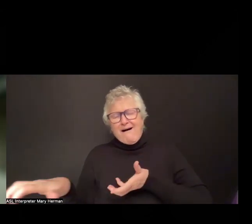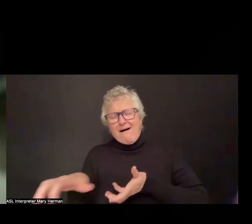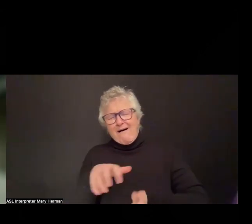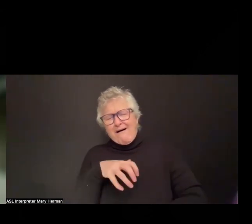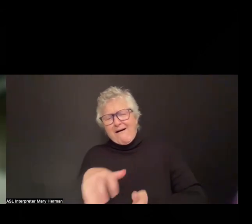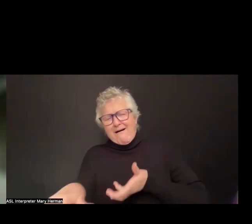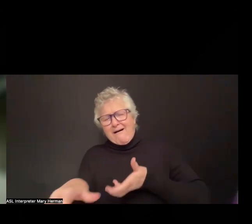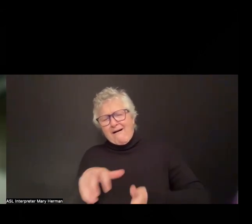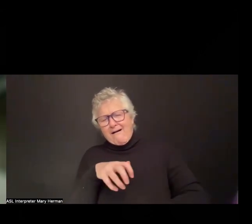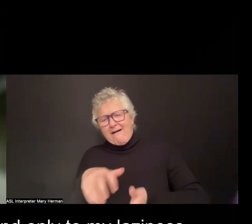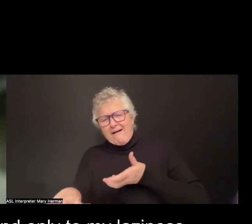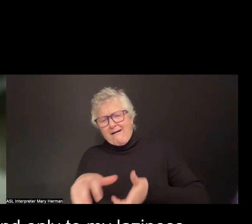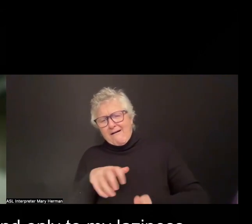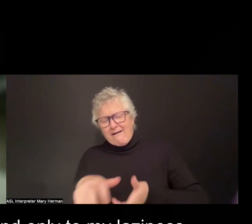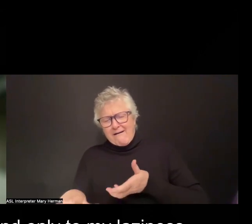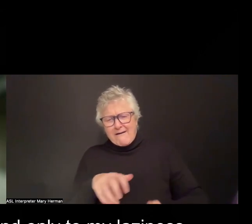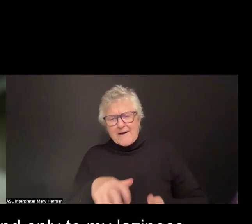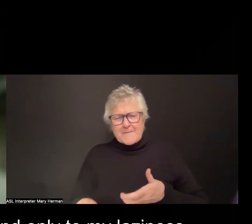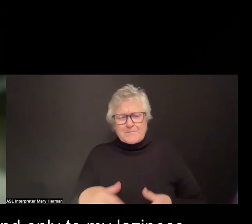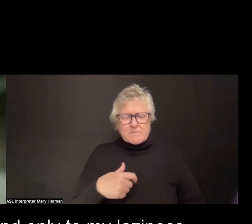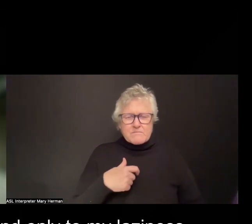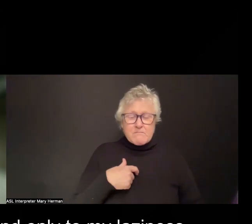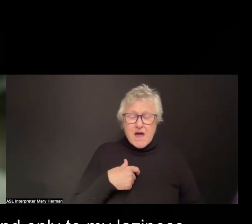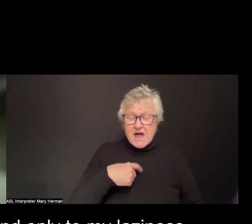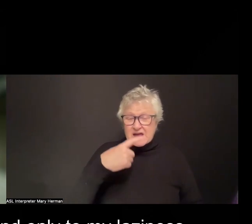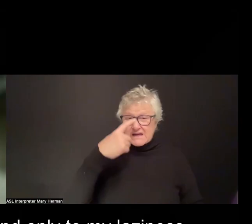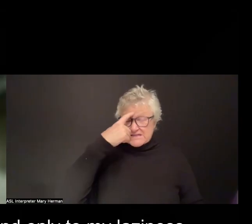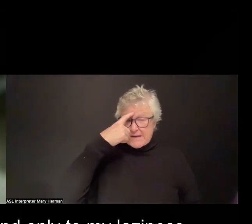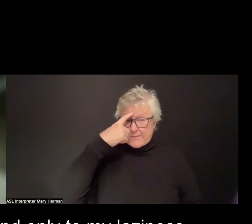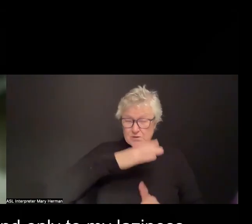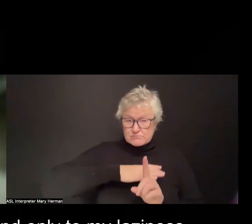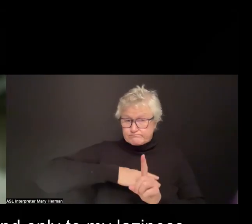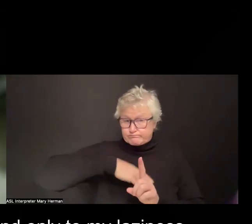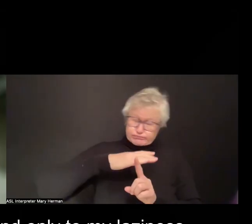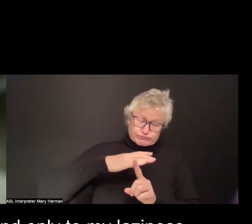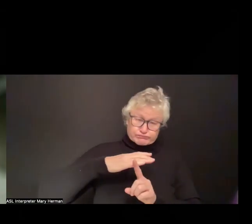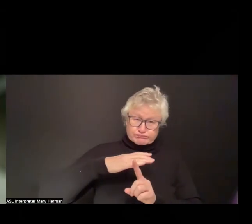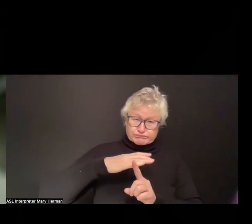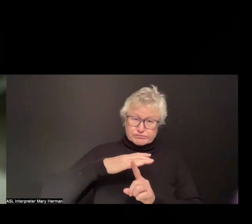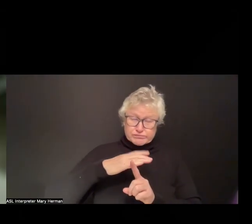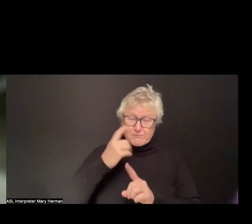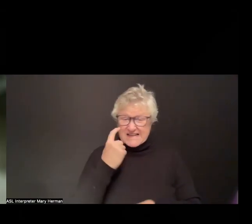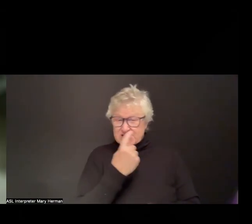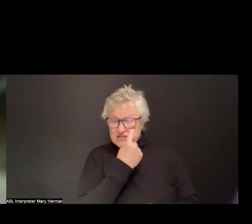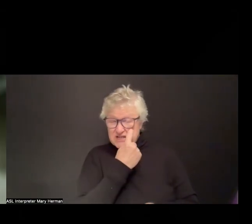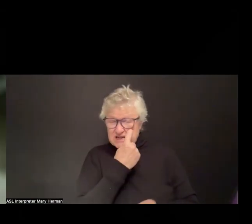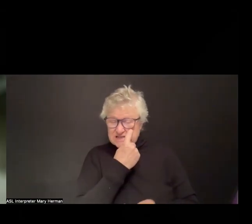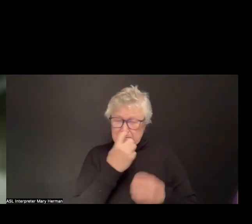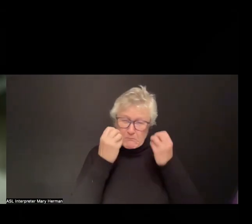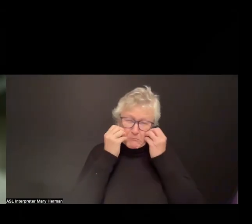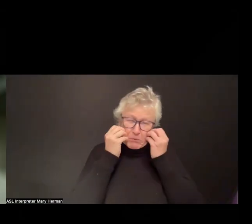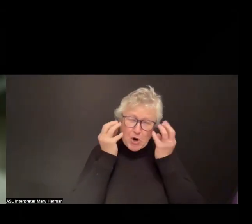My cheeks burned. My temper was second only to my laziness for making me such a good-for-nothing, Mrs. Tomlinson always reminded